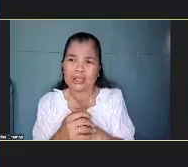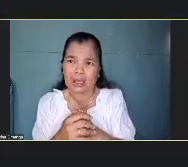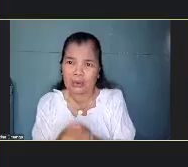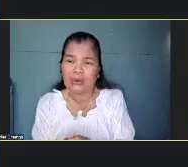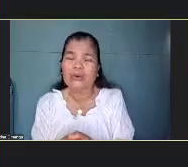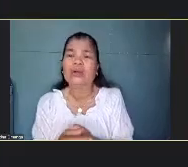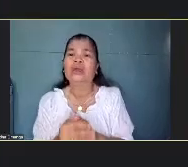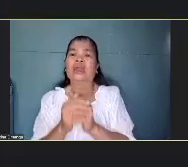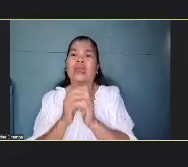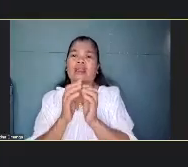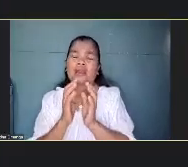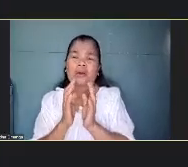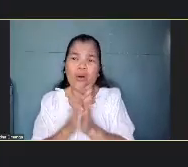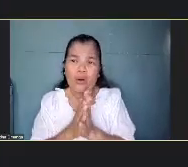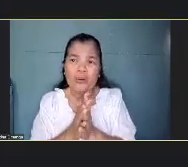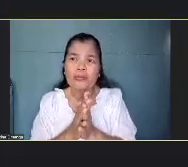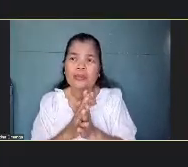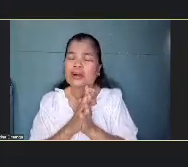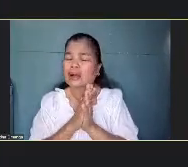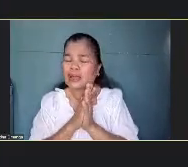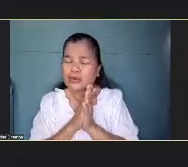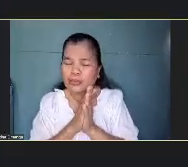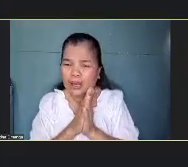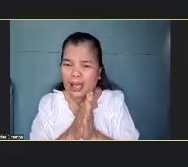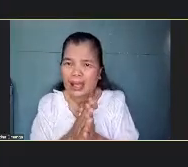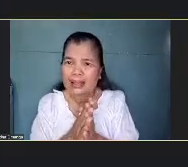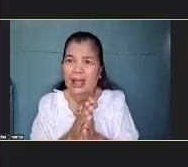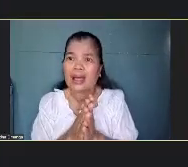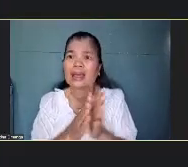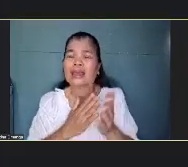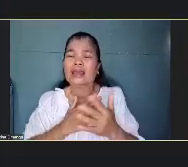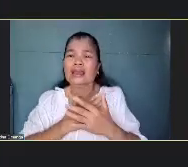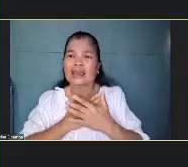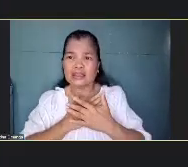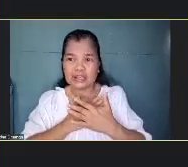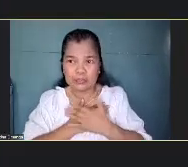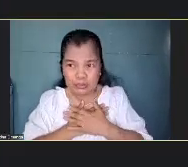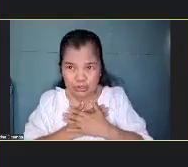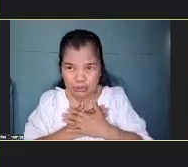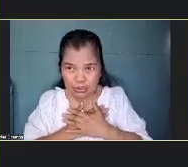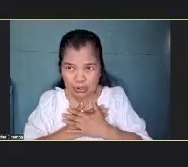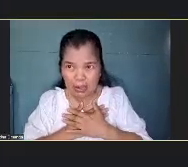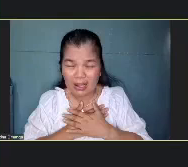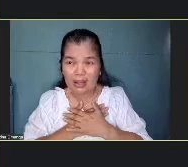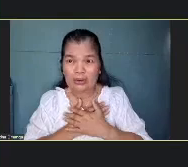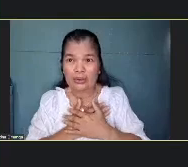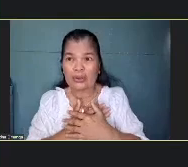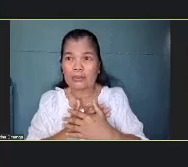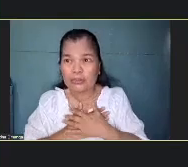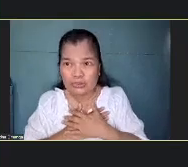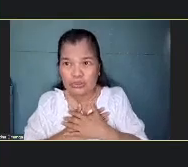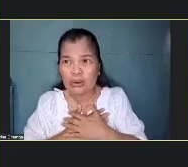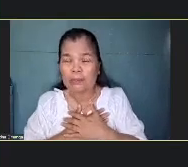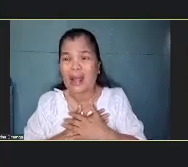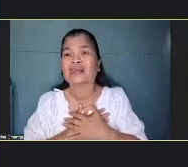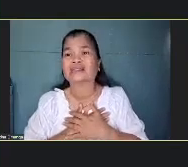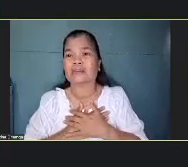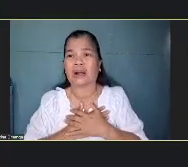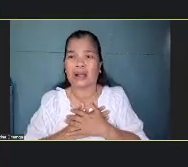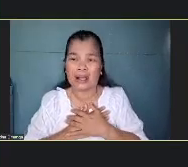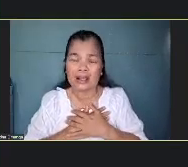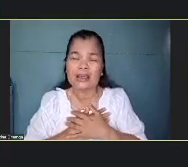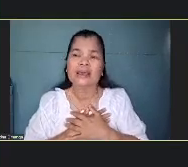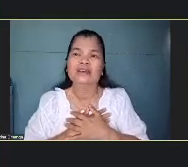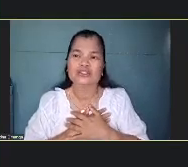po namin kayo. And I hope kayo po lahat ay isa puso nyo, magkaroon kayo ng puso para